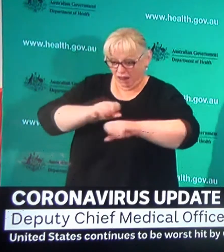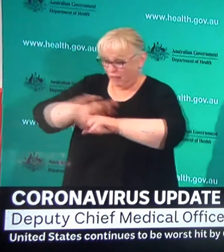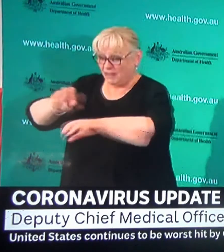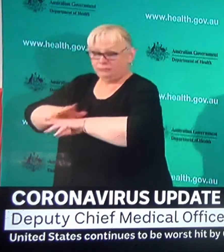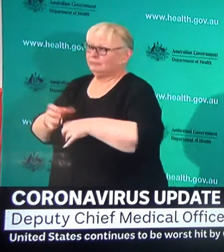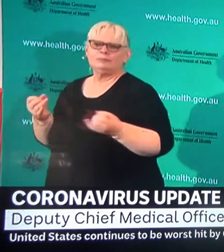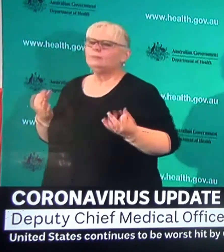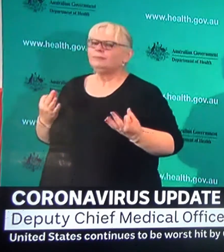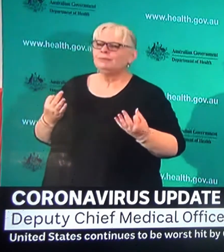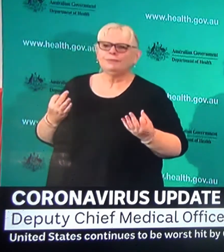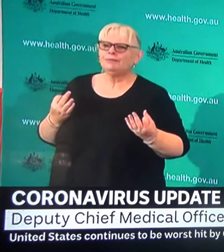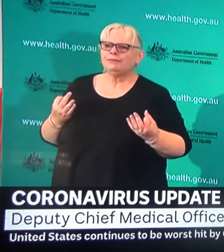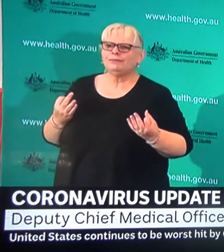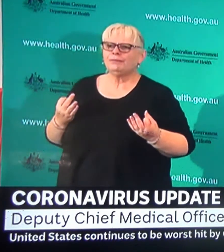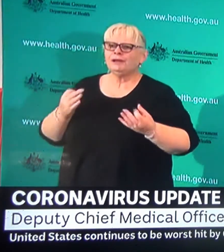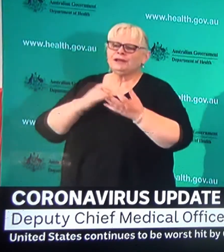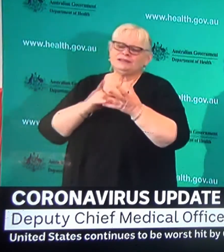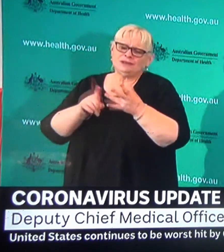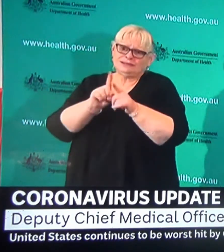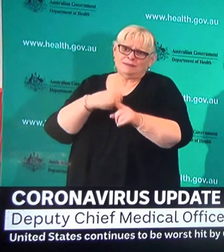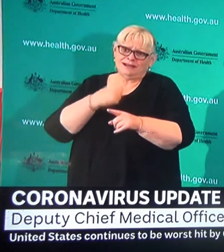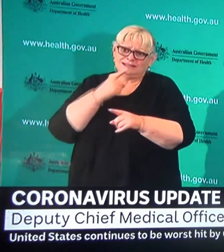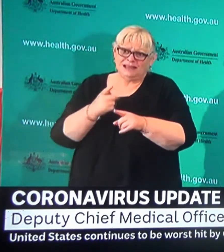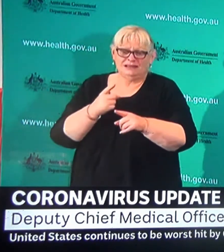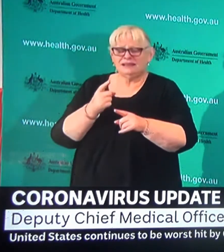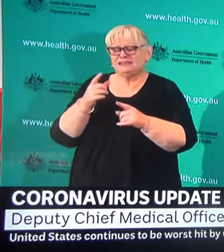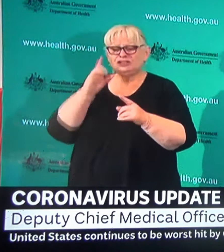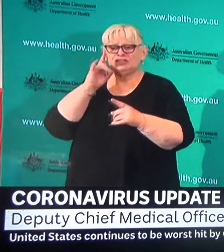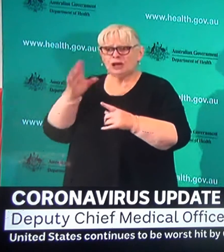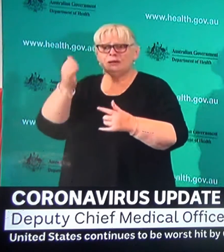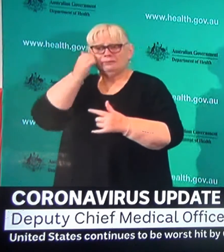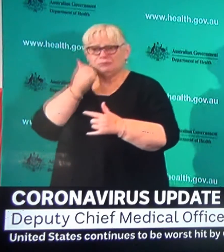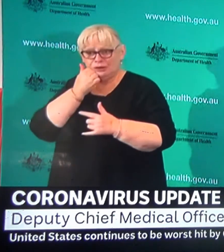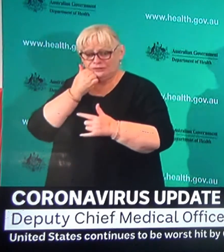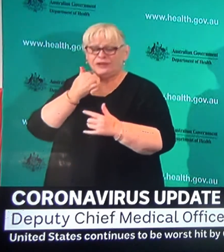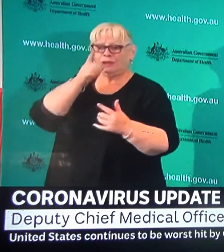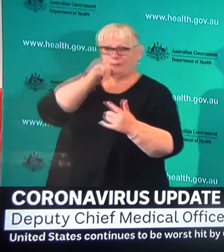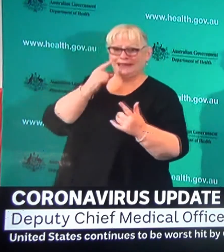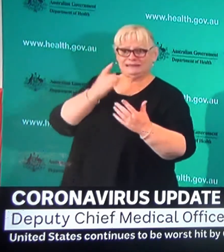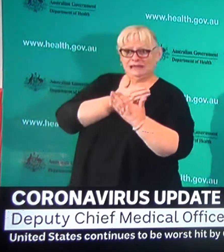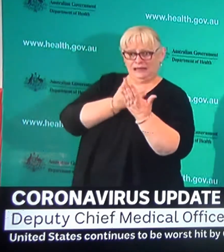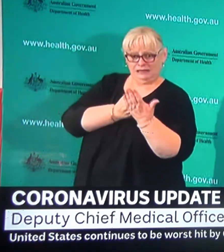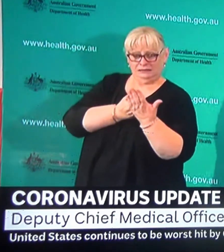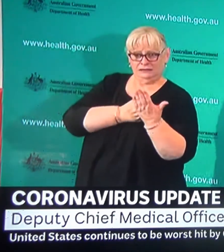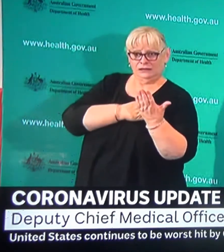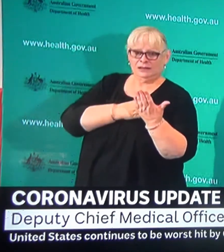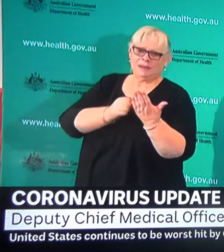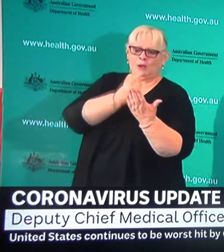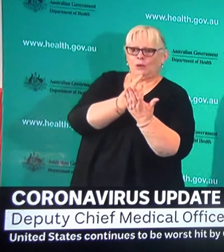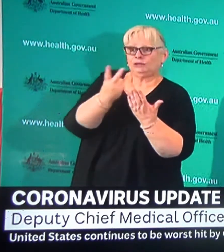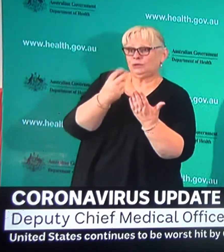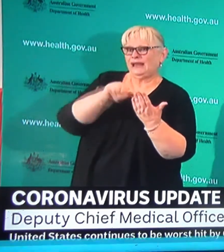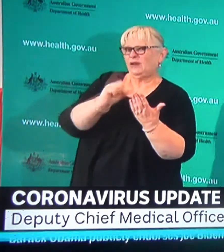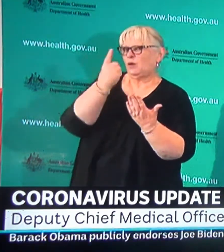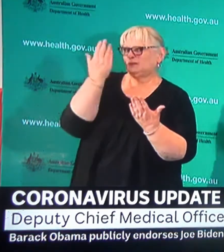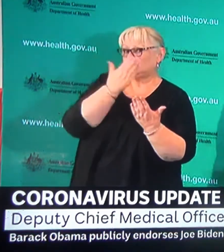those. So as I said before, that's an important indicator, because you can contrast that, a single or 2 cases at